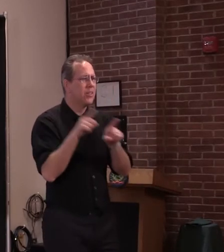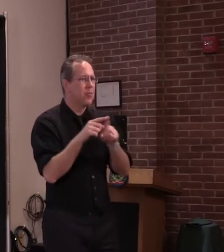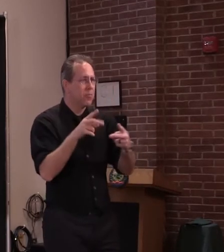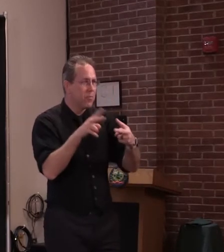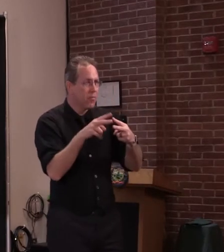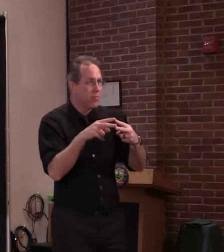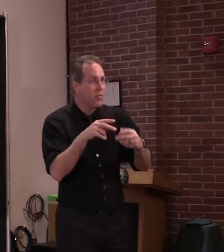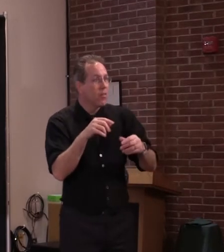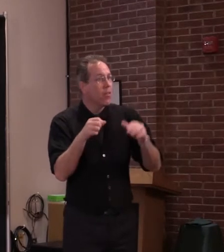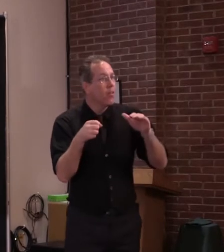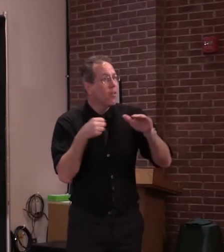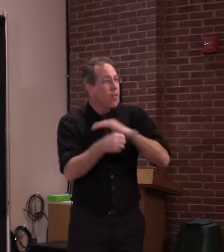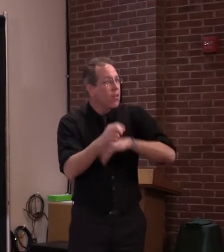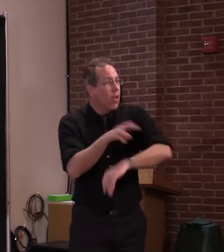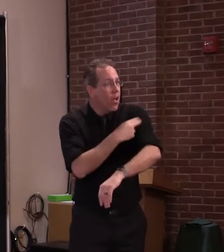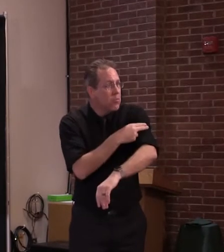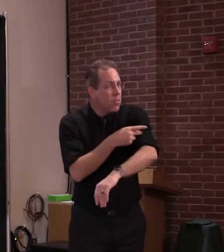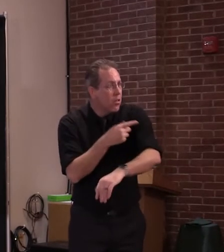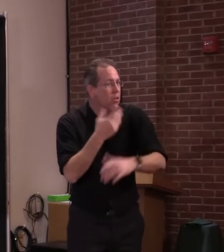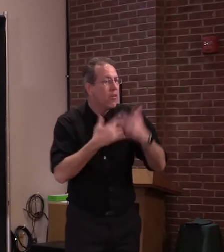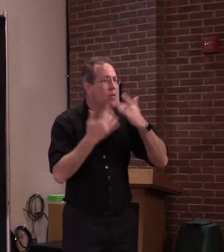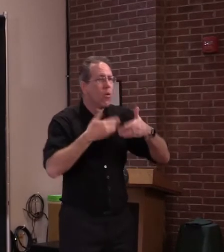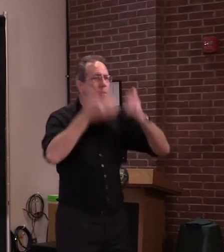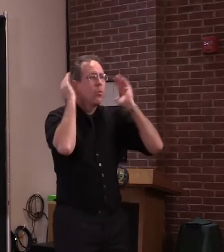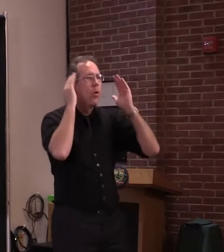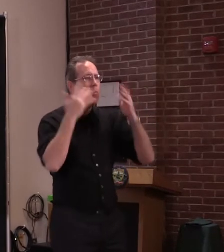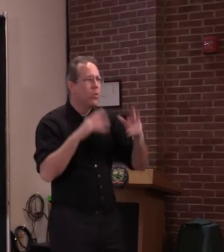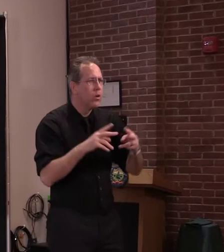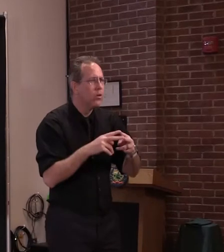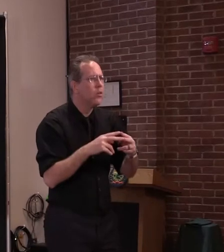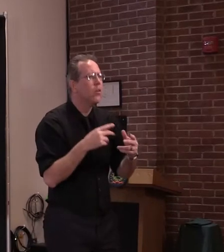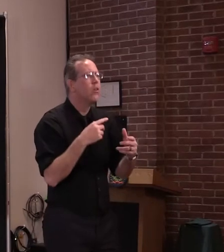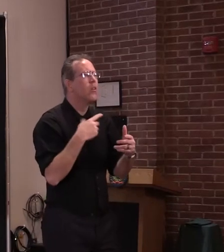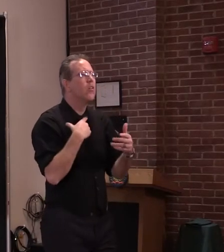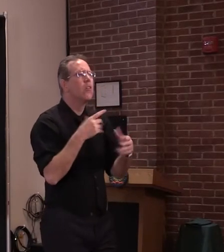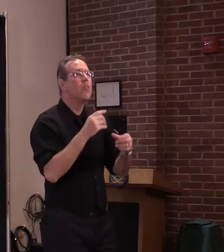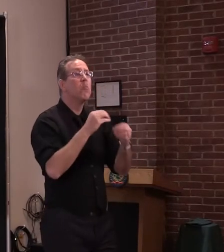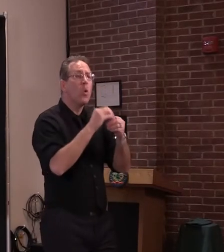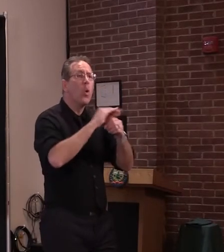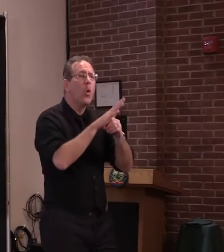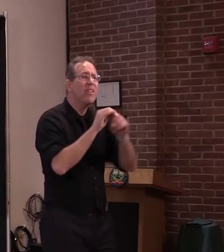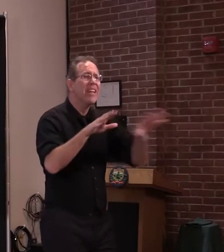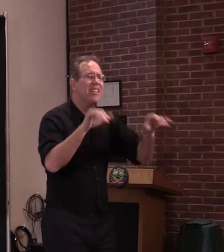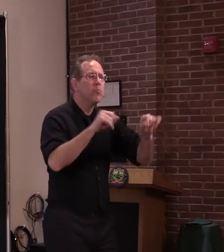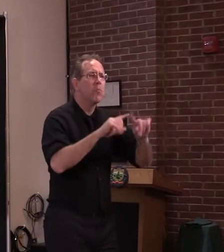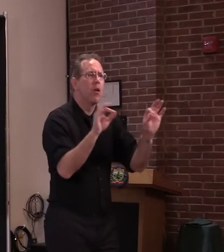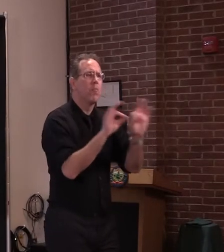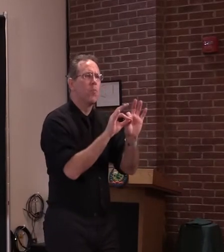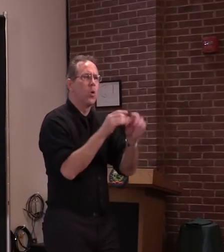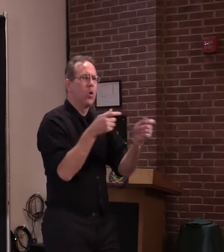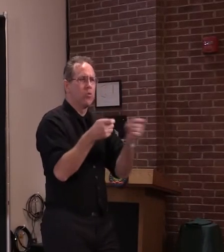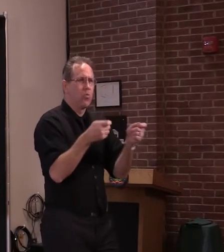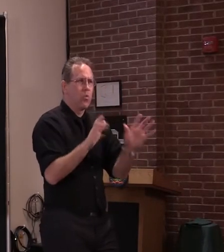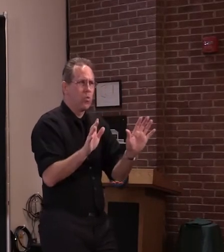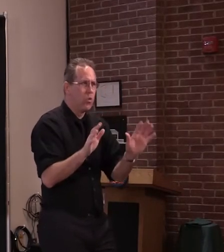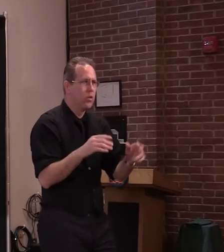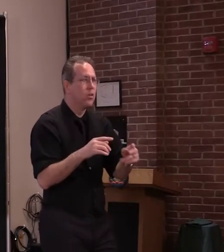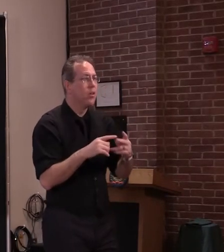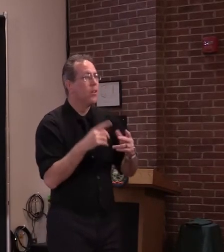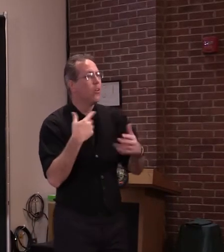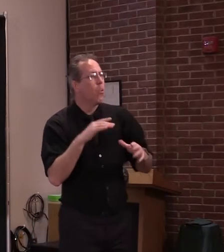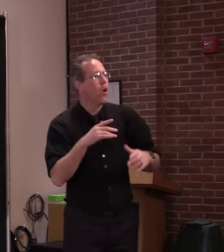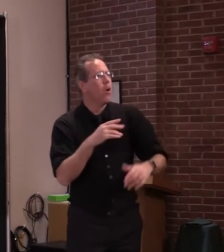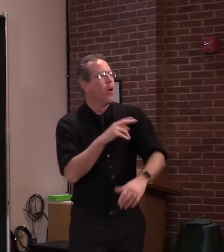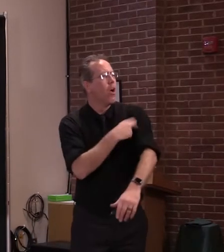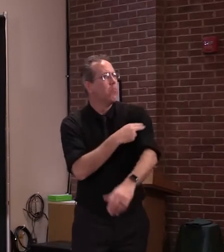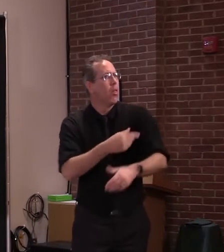we'll continue to watch that metric and be sure that we're managing that. So far, so good in that regard. But